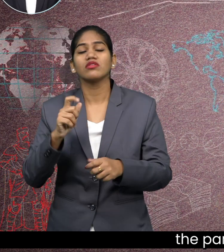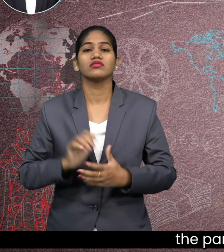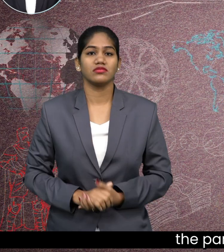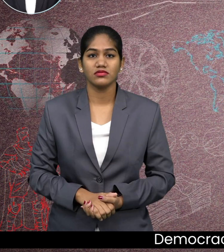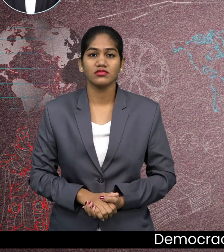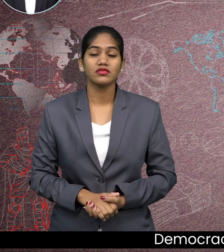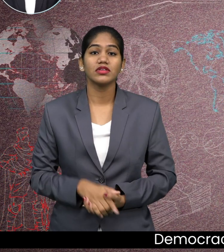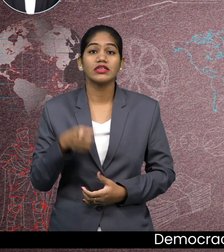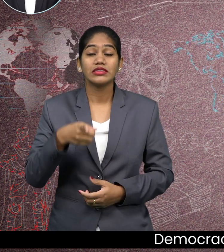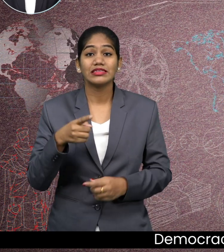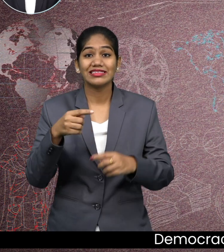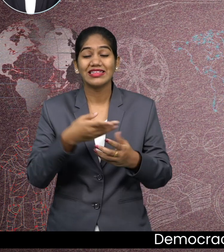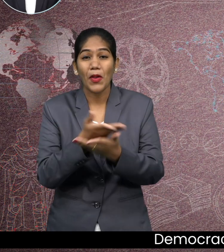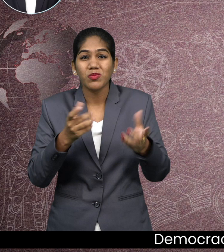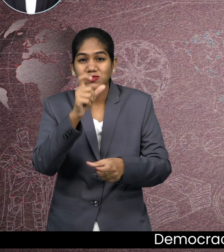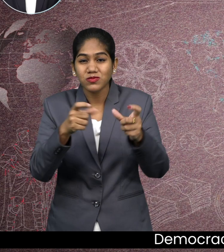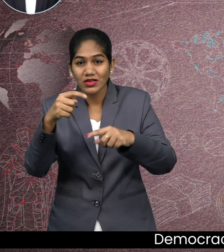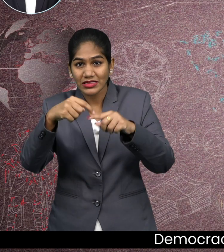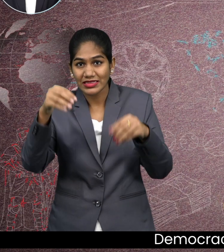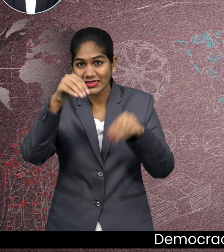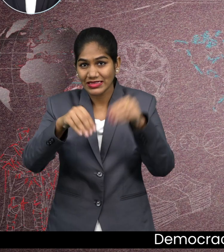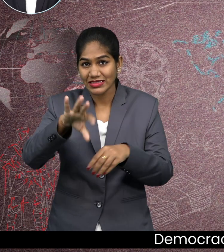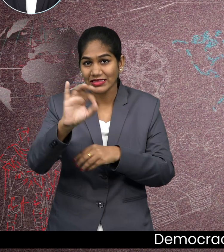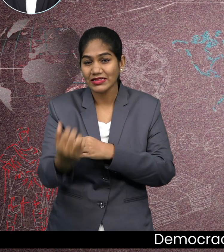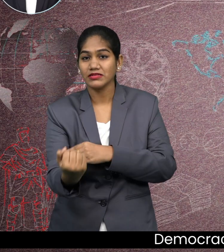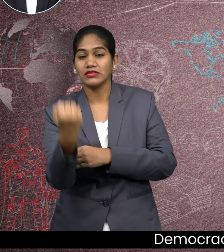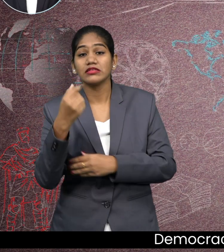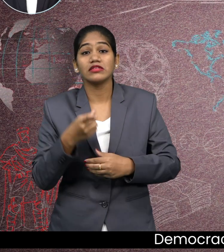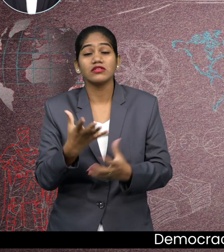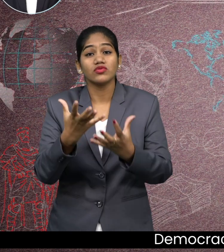Democracy requires civil liberty.